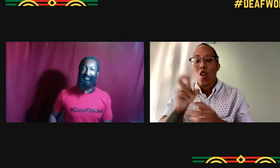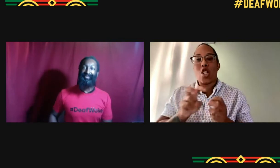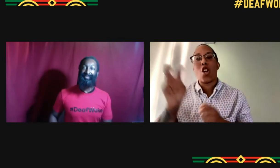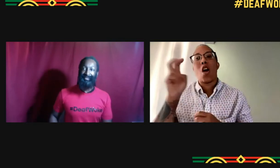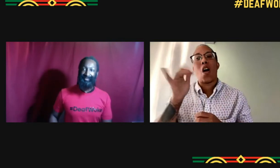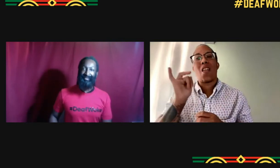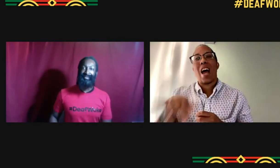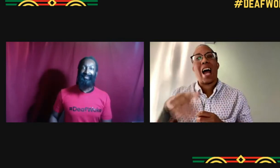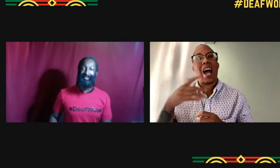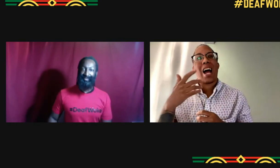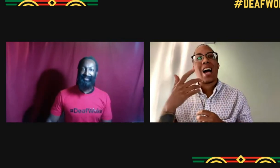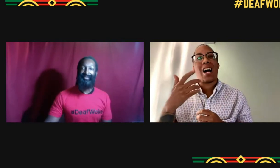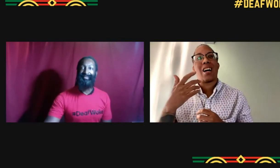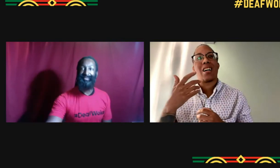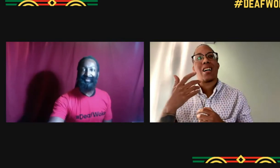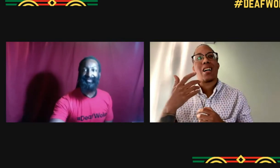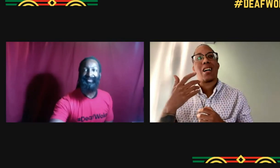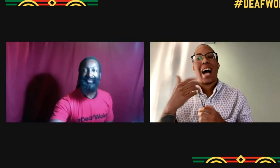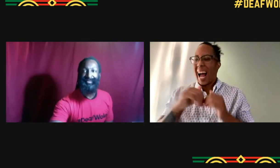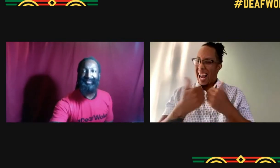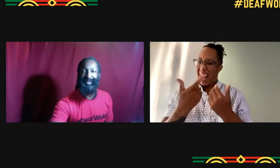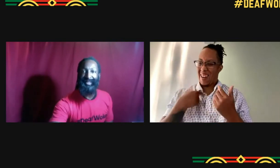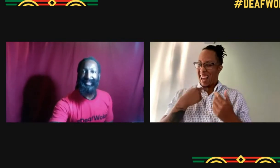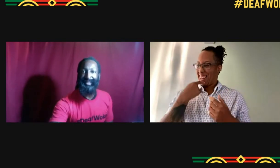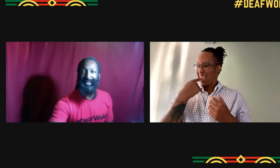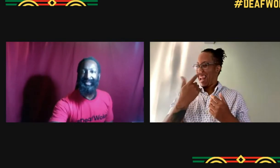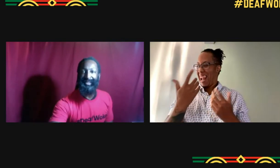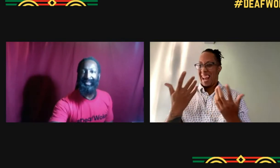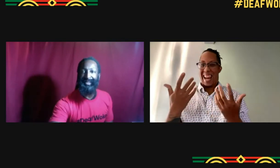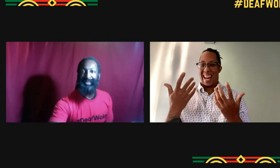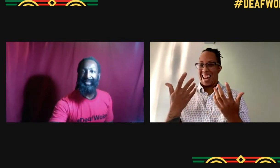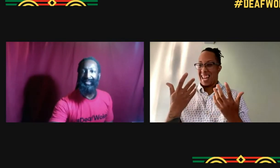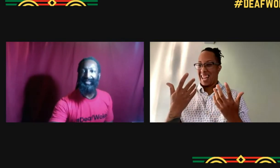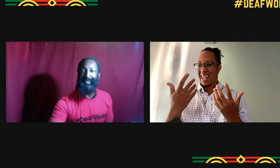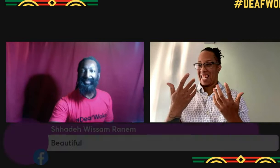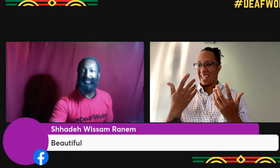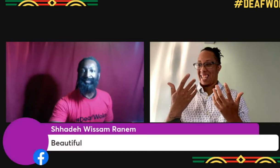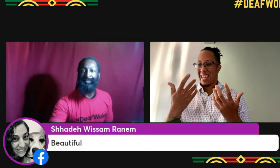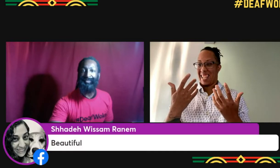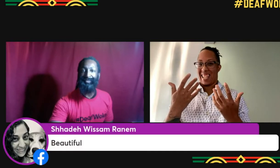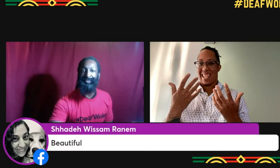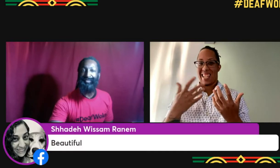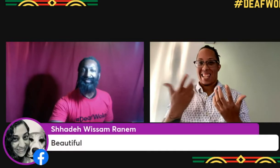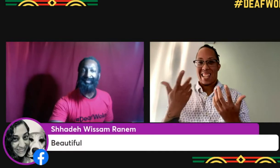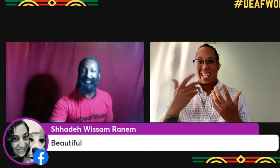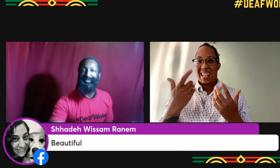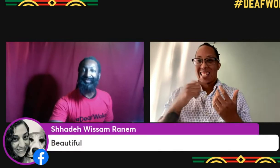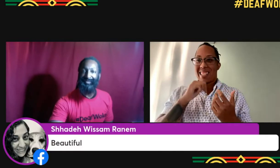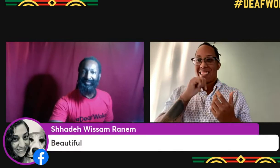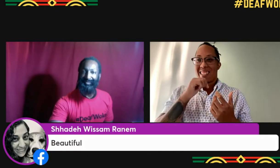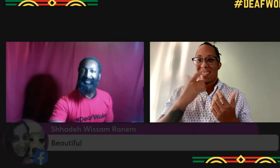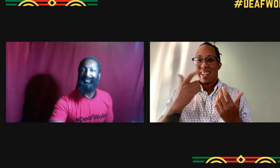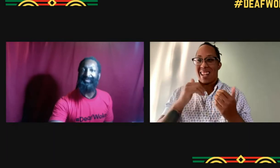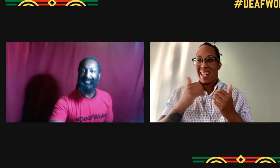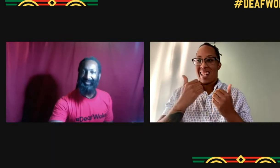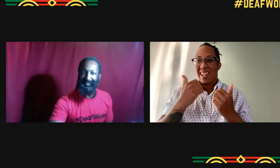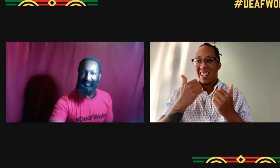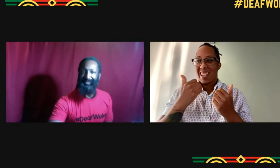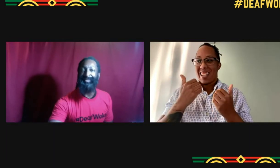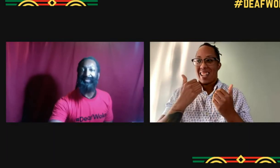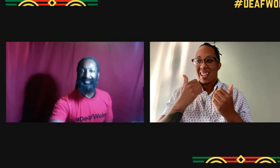that journey, those people who have watched you walk through that journey, like, I mean, how do you say it? How can I say,